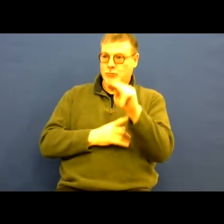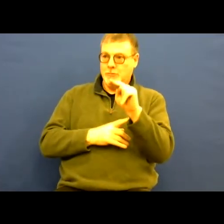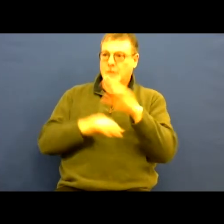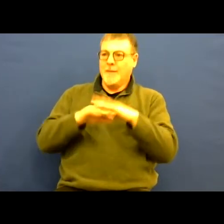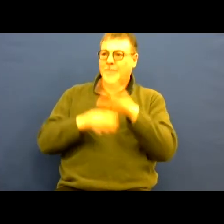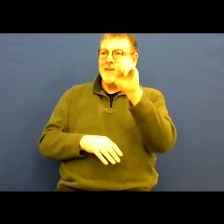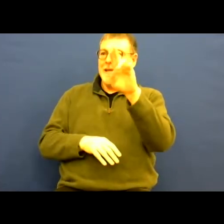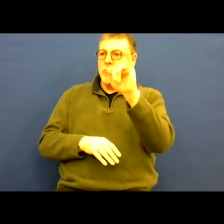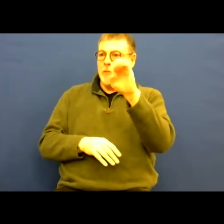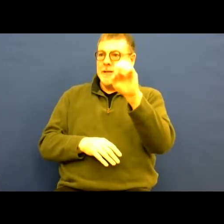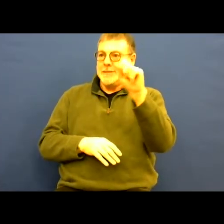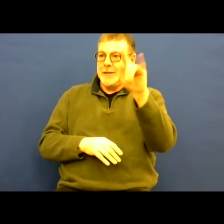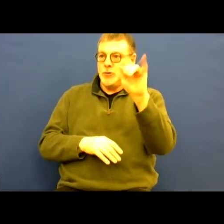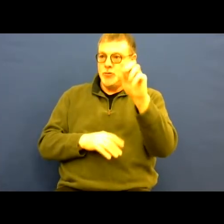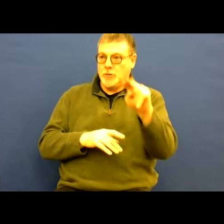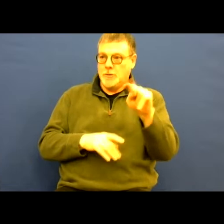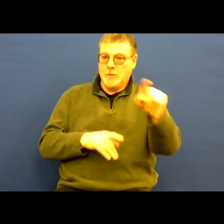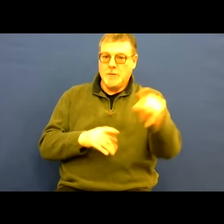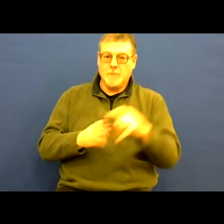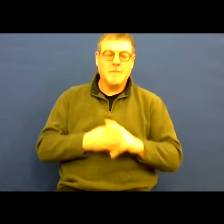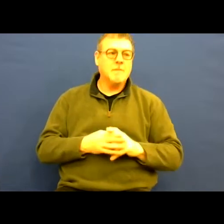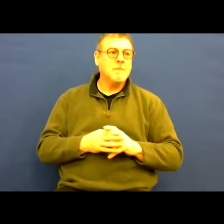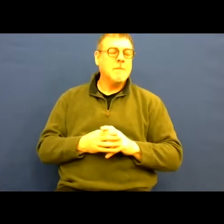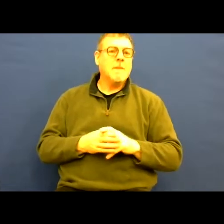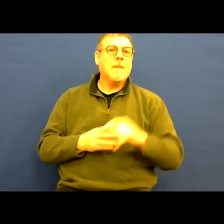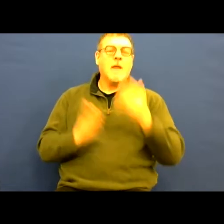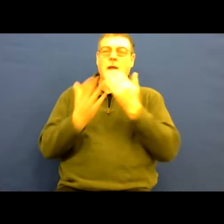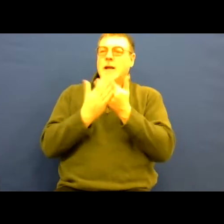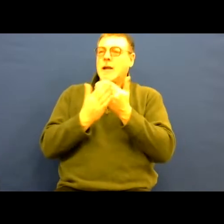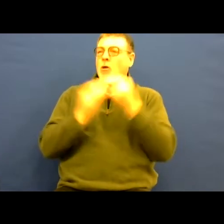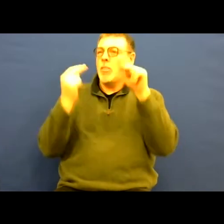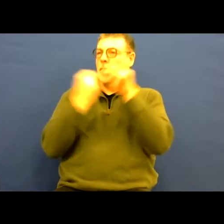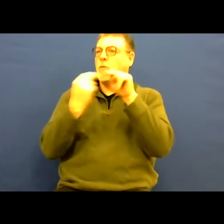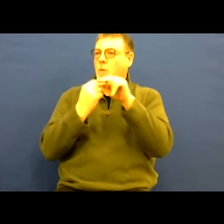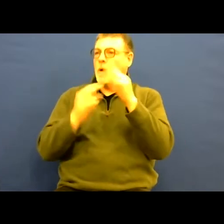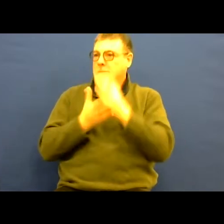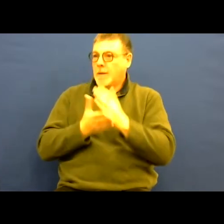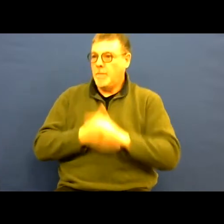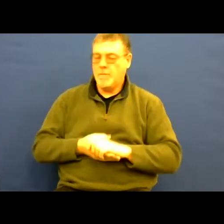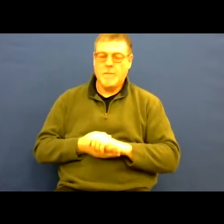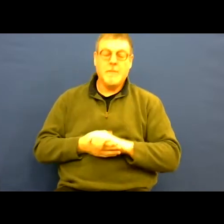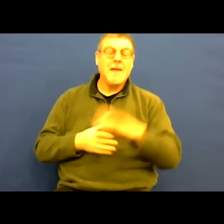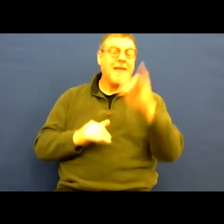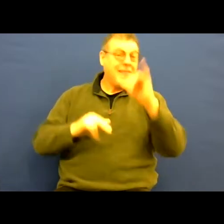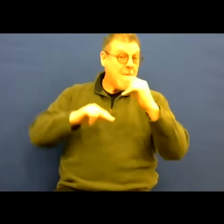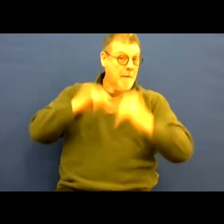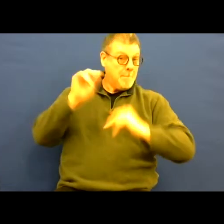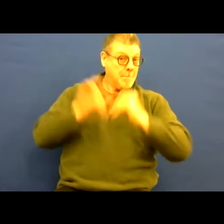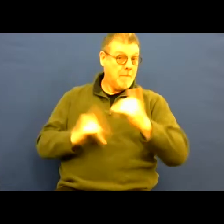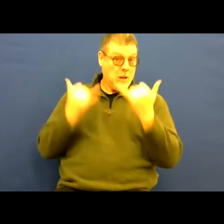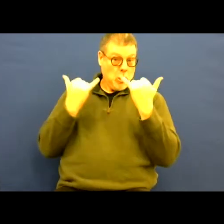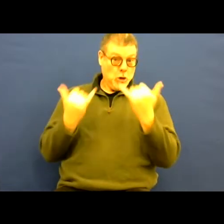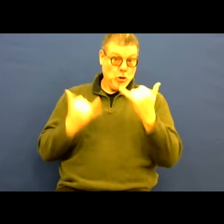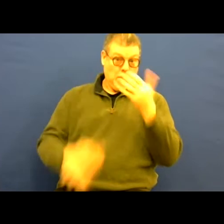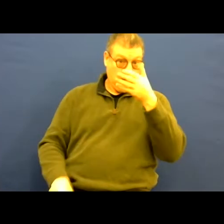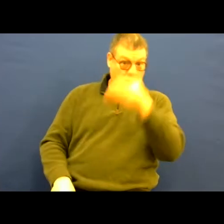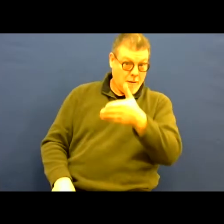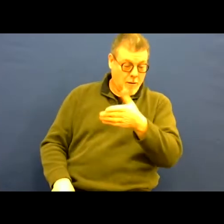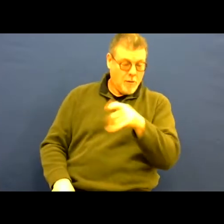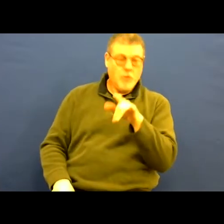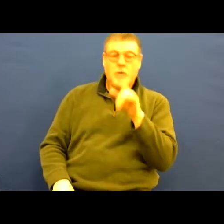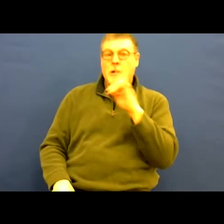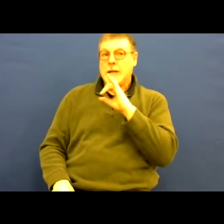Erie Station Road near the throughway stop. That building that's there currently, is that just